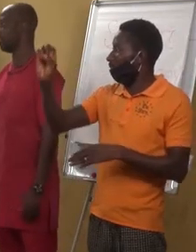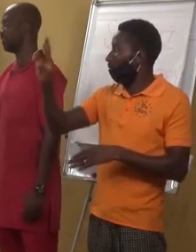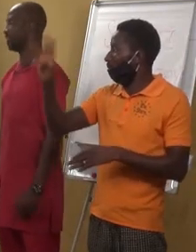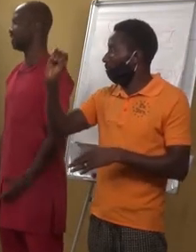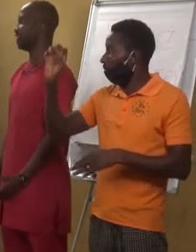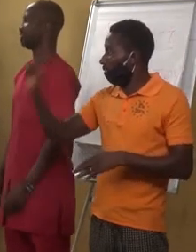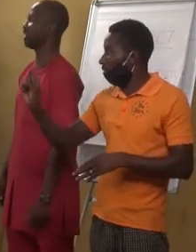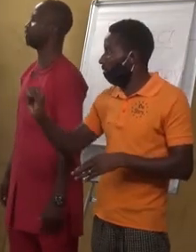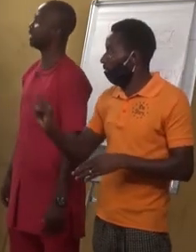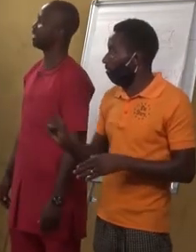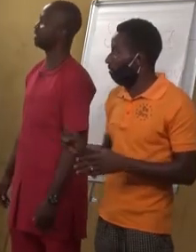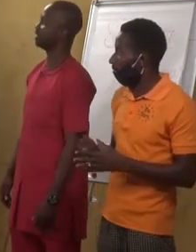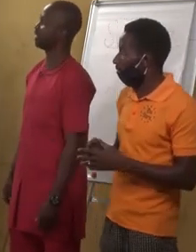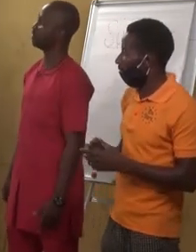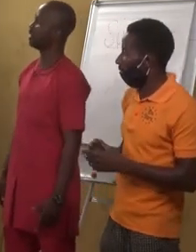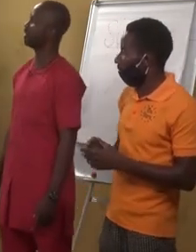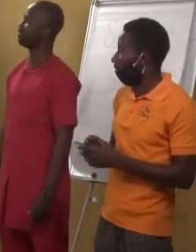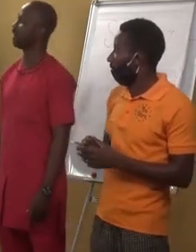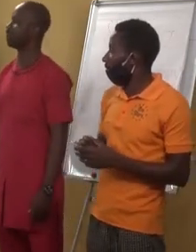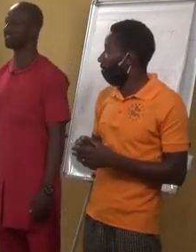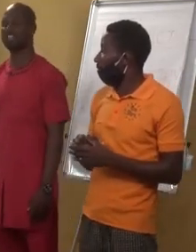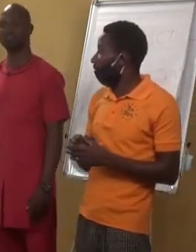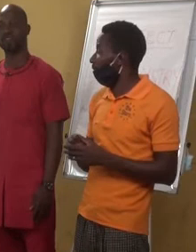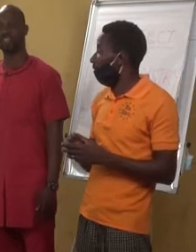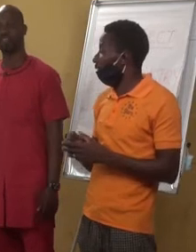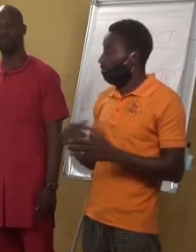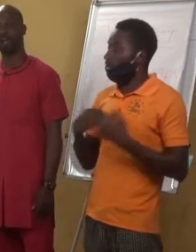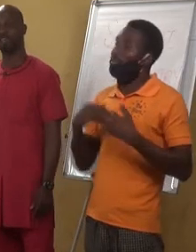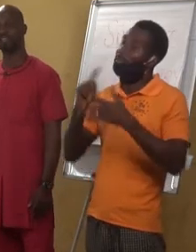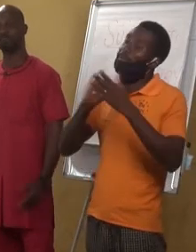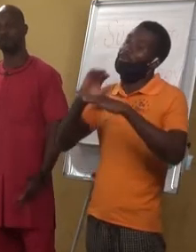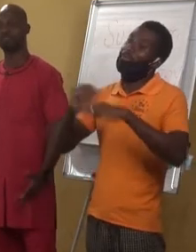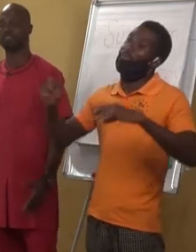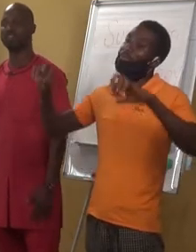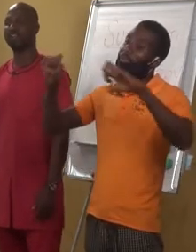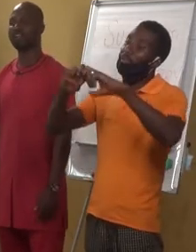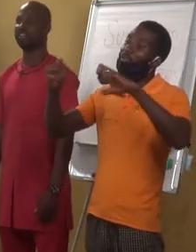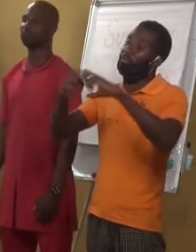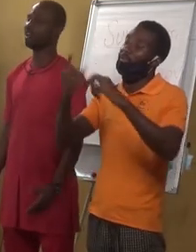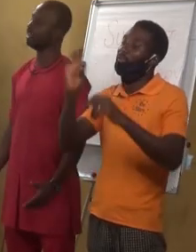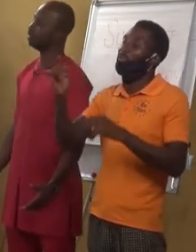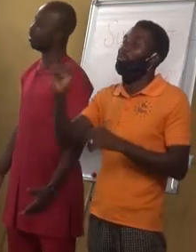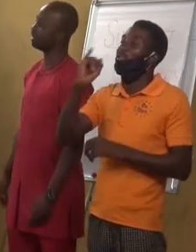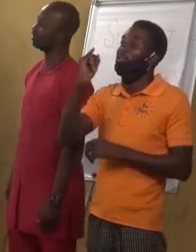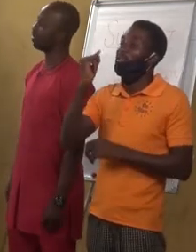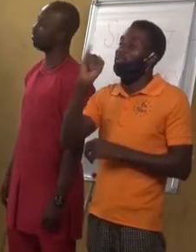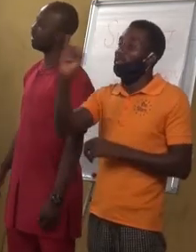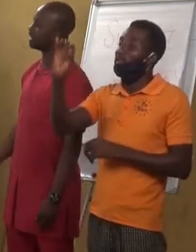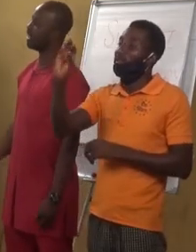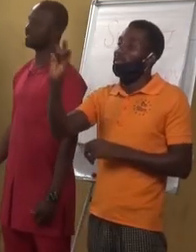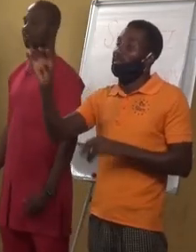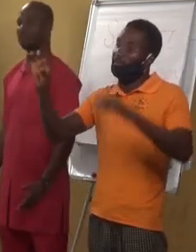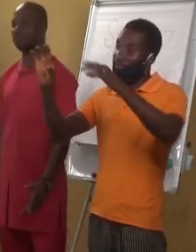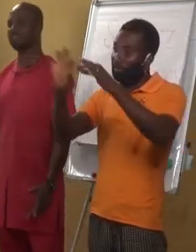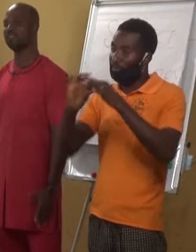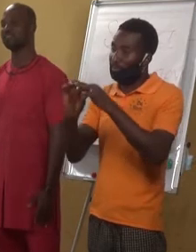forces. And he said in interatomic, there is the one he referred to as electrovalent or ionic bond. An electrovalent bond involves